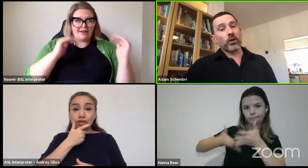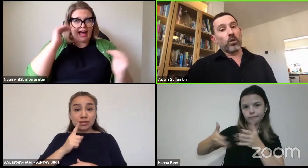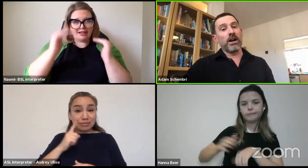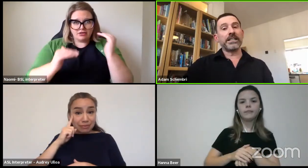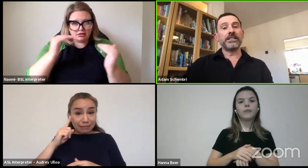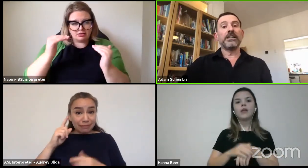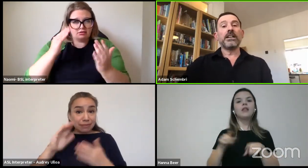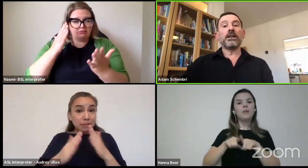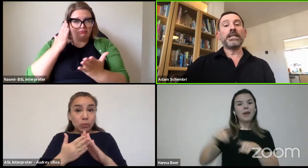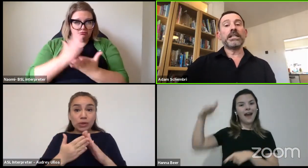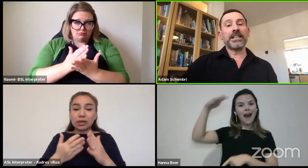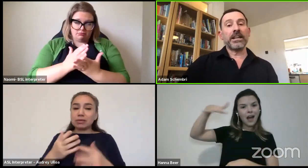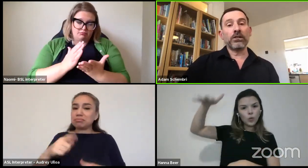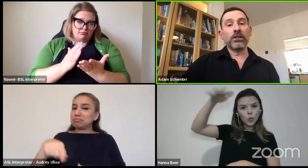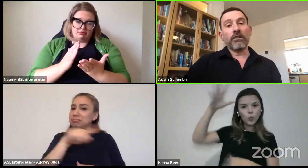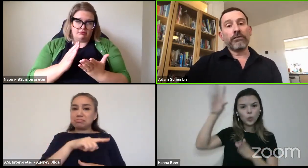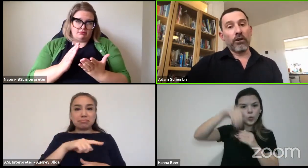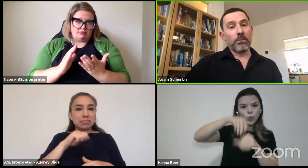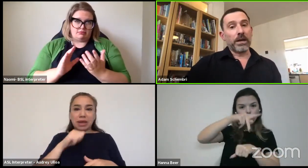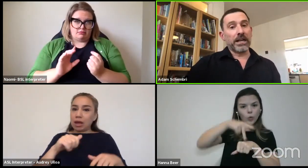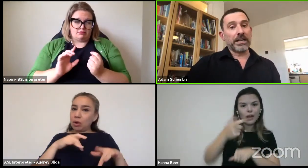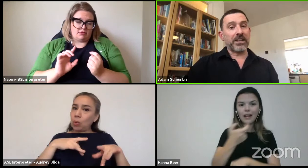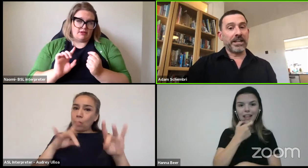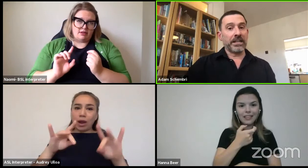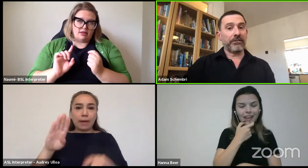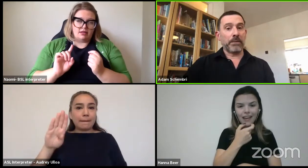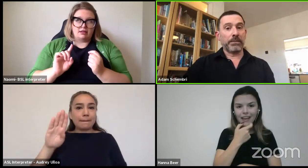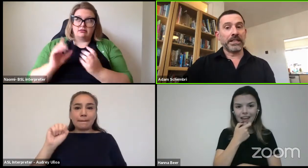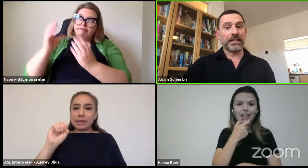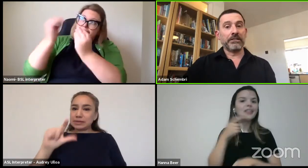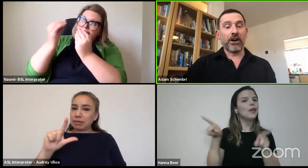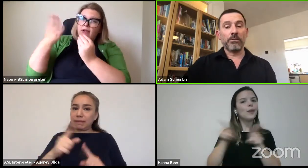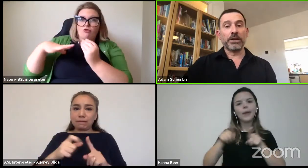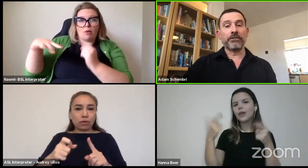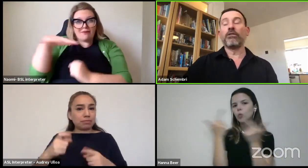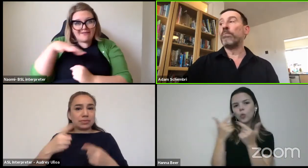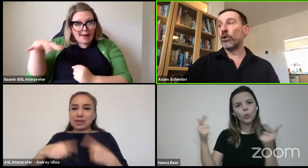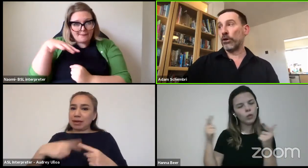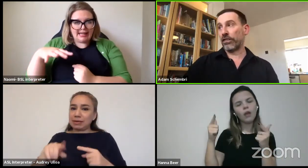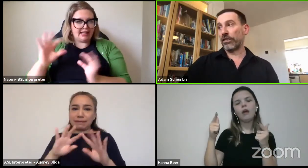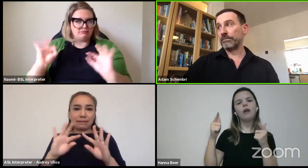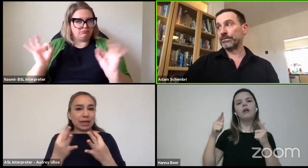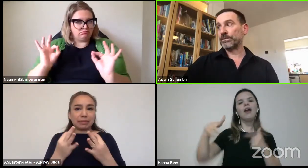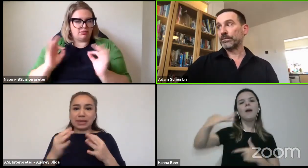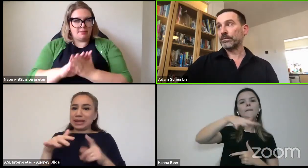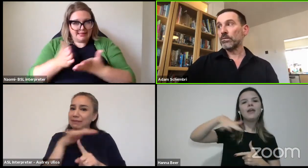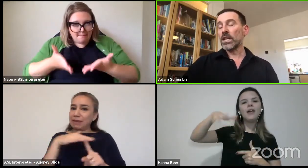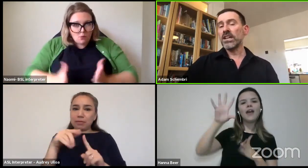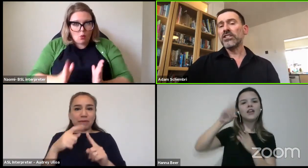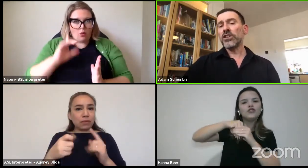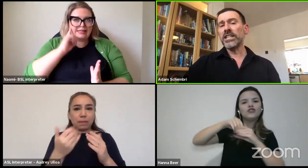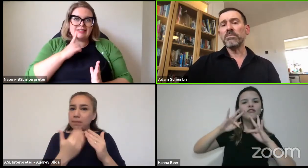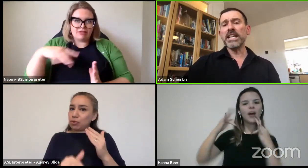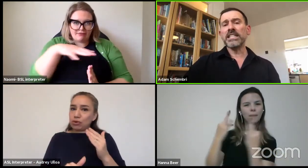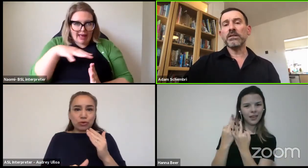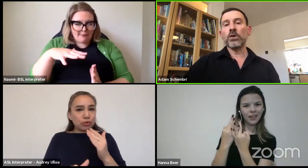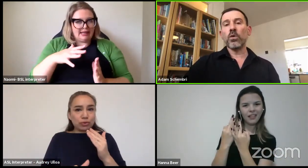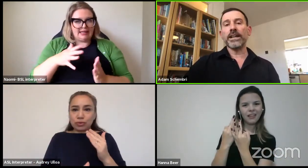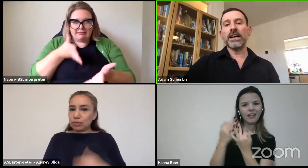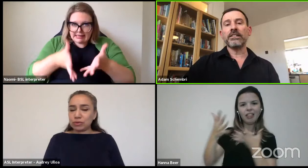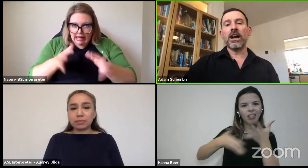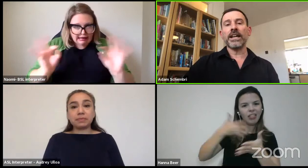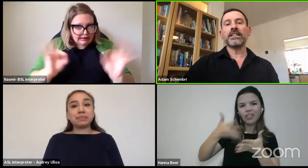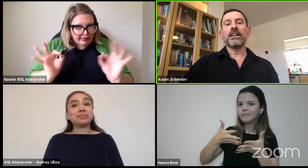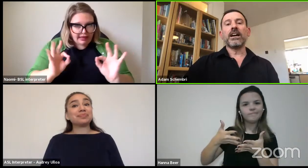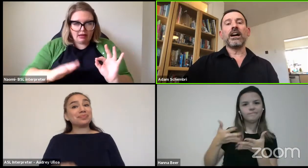not acquired a BSL from a signing family environment from birth. So this makes them